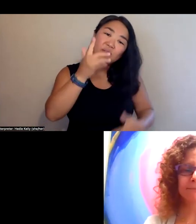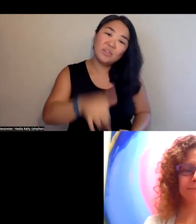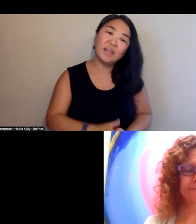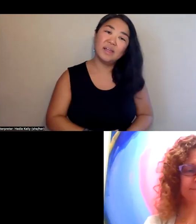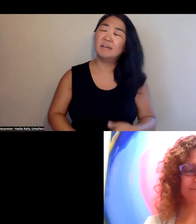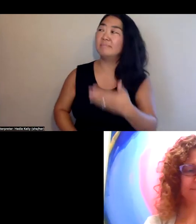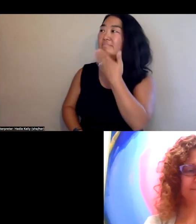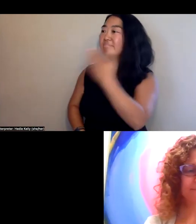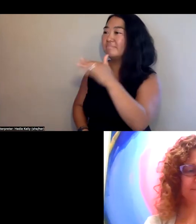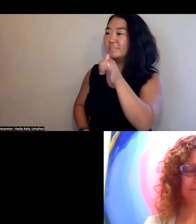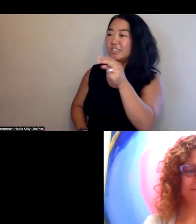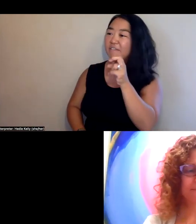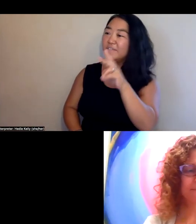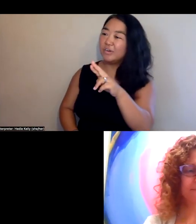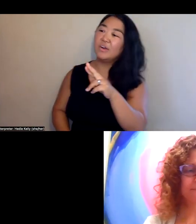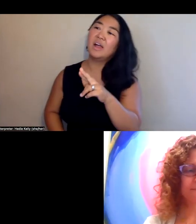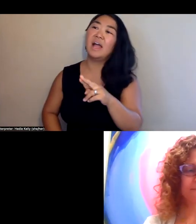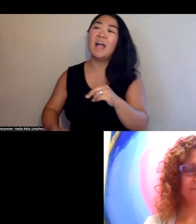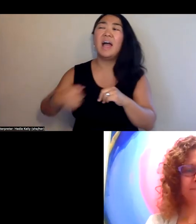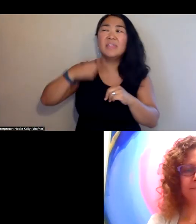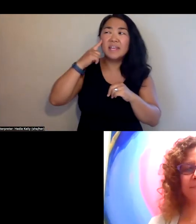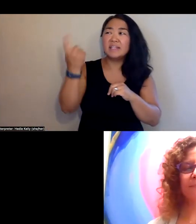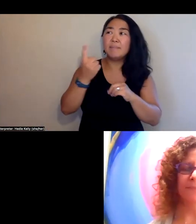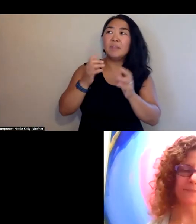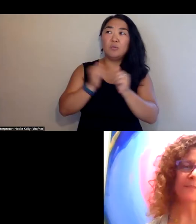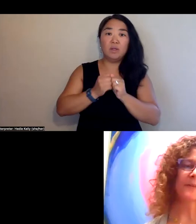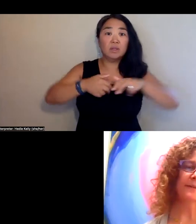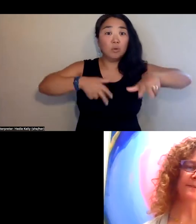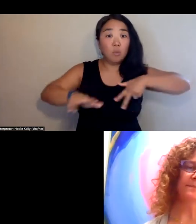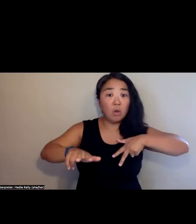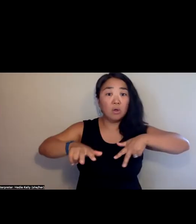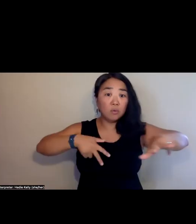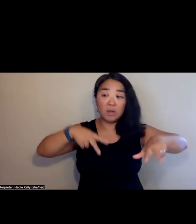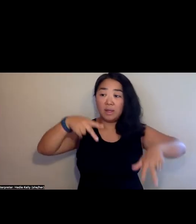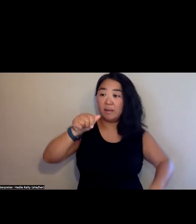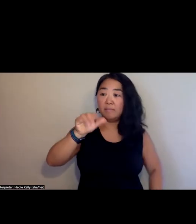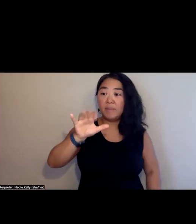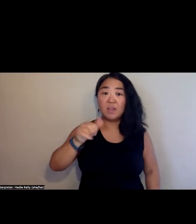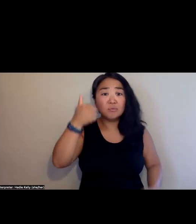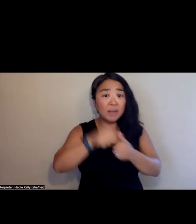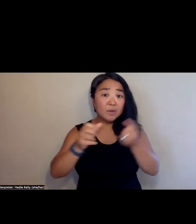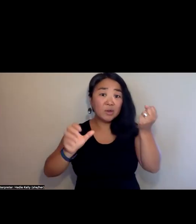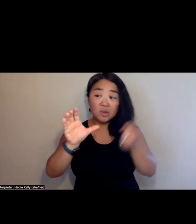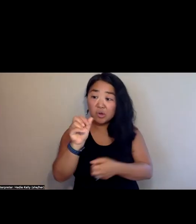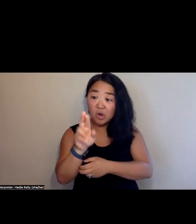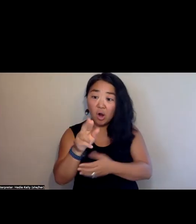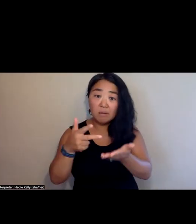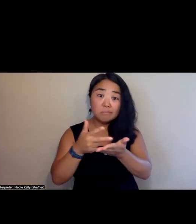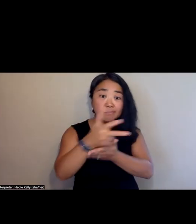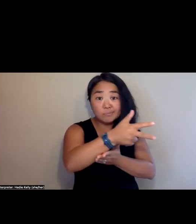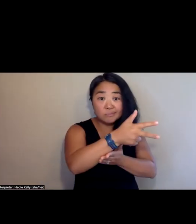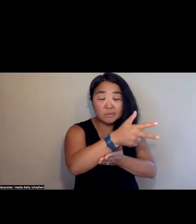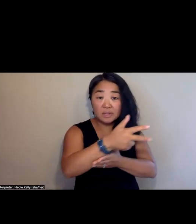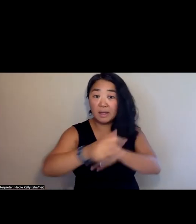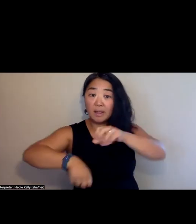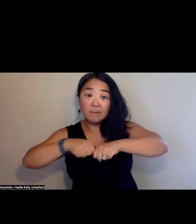Yeah, I think there's something to the pace of walking, right? Like we zoom in cars, fly by on bikes, but when we